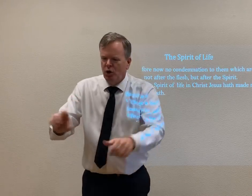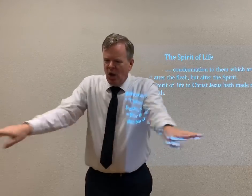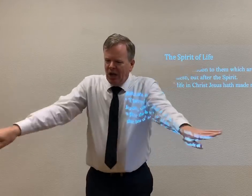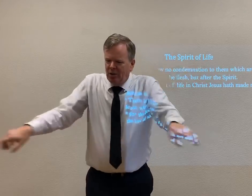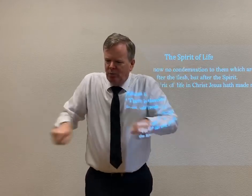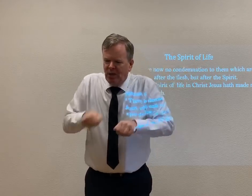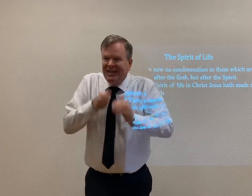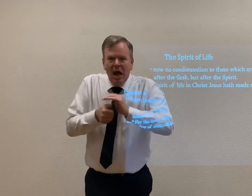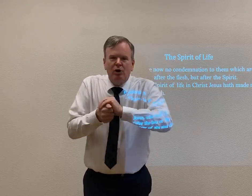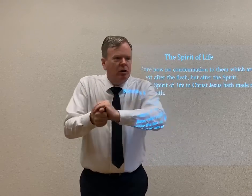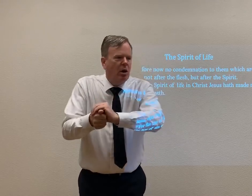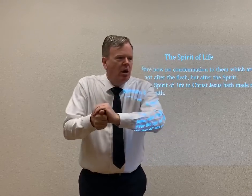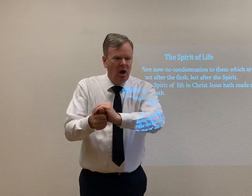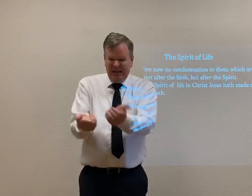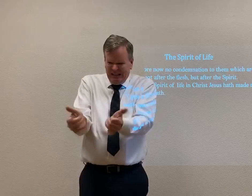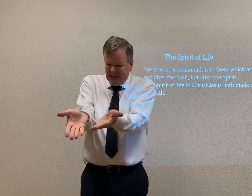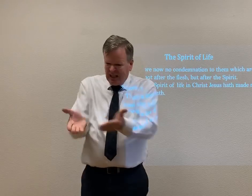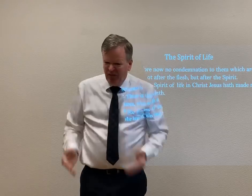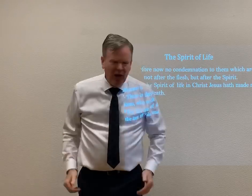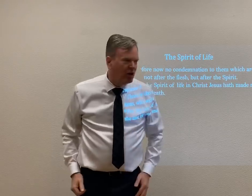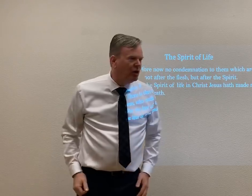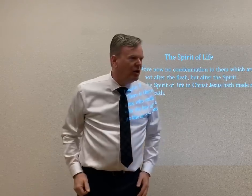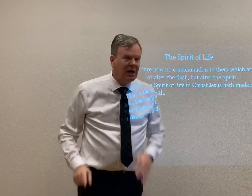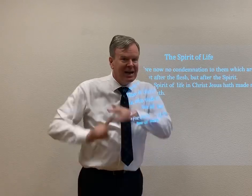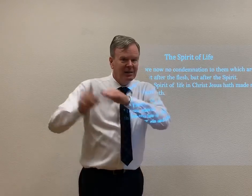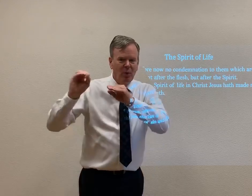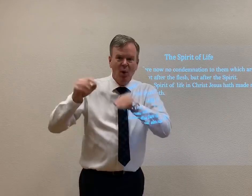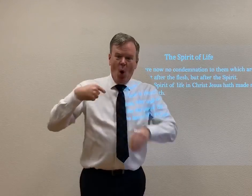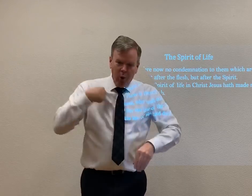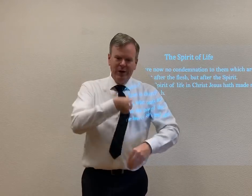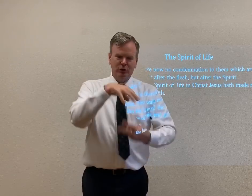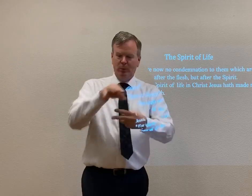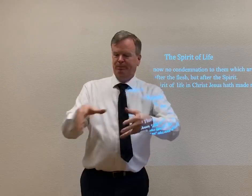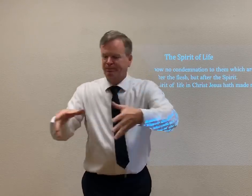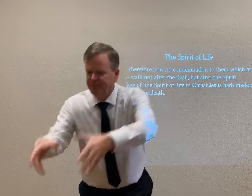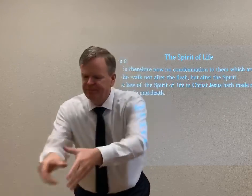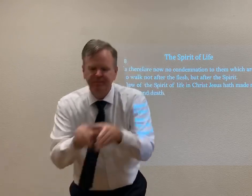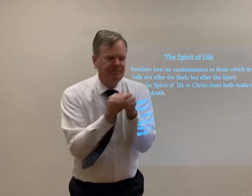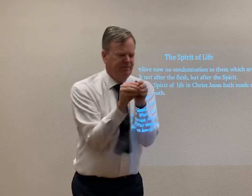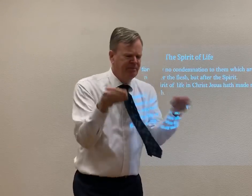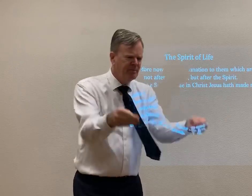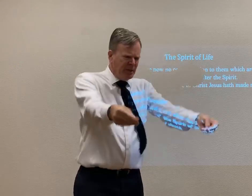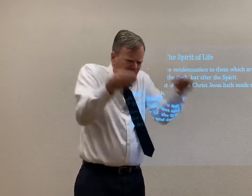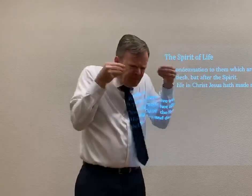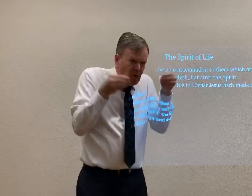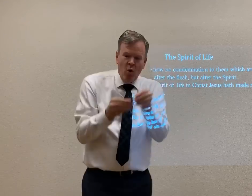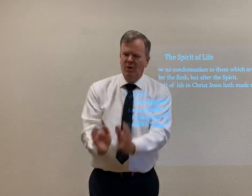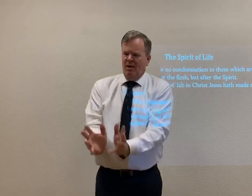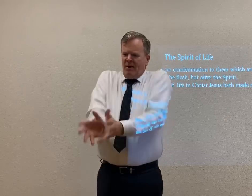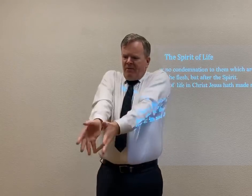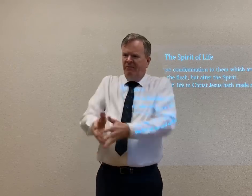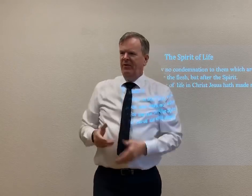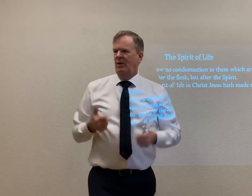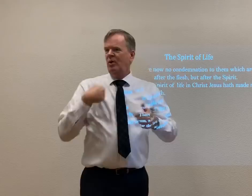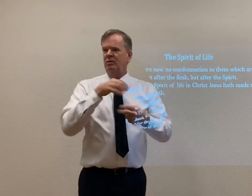us to chase it. It's not a turtle with a shell. It's not escaping from us. We can either pick it up and open it up, or we can leave it